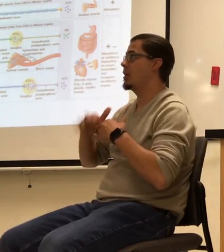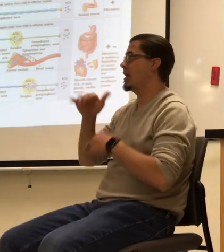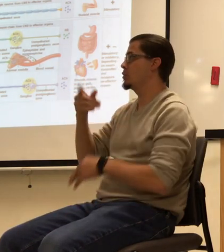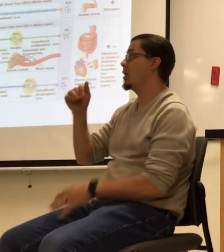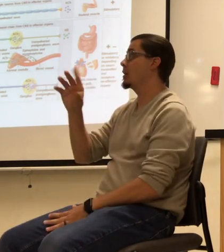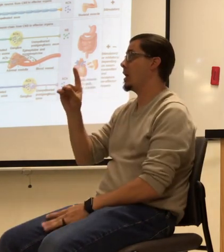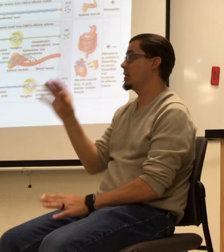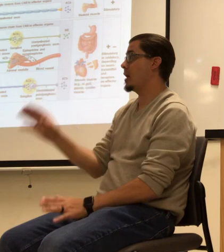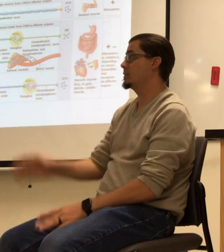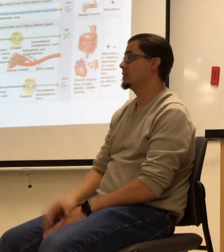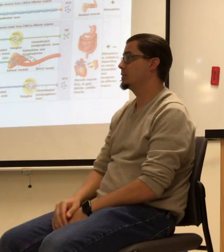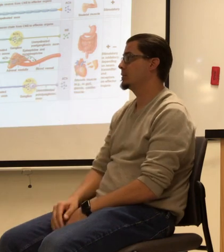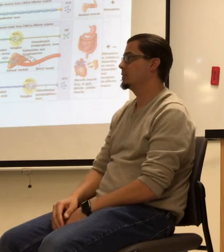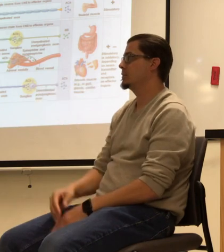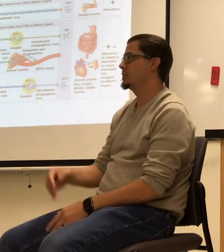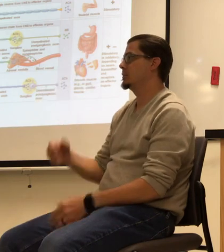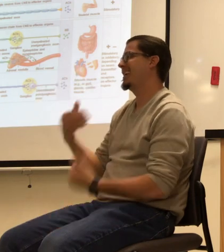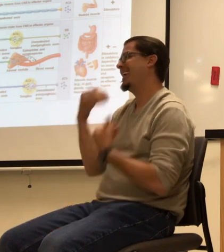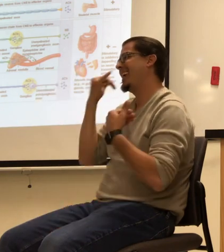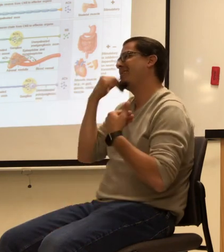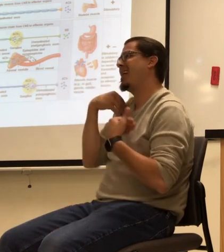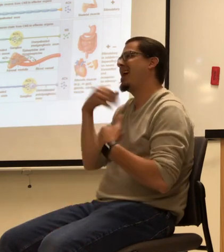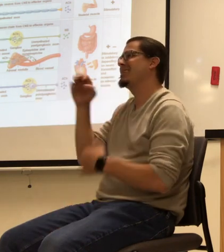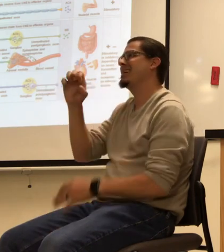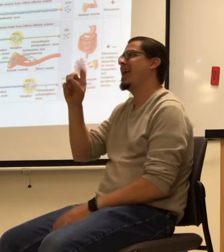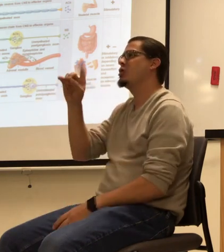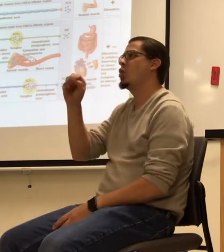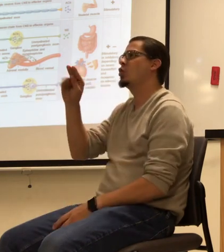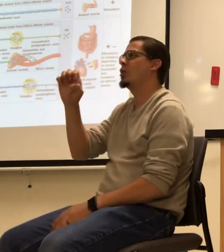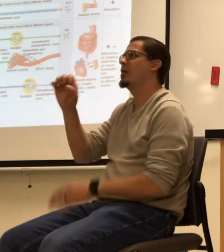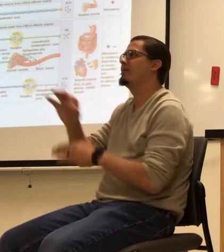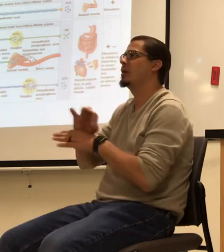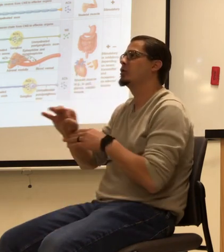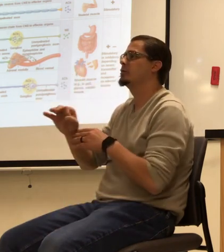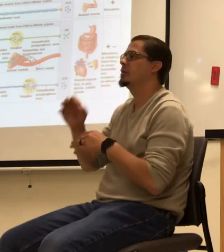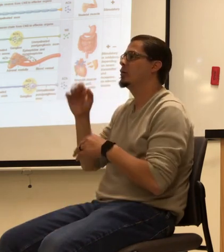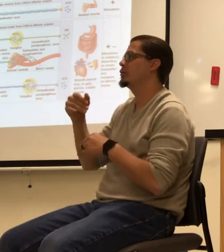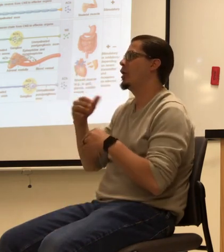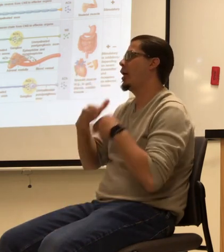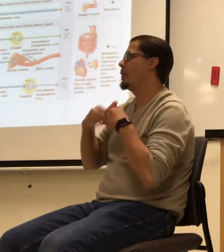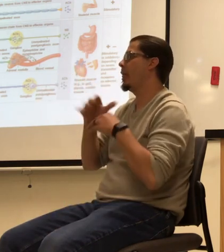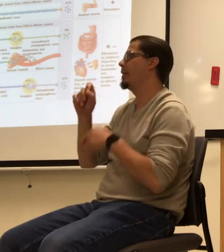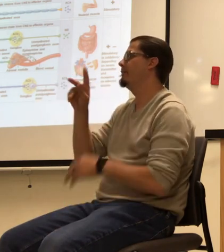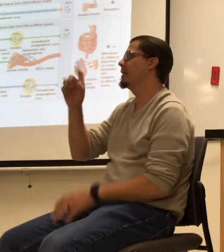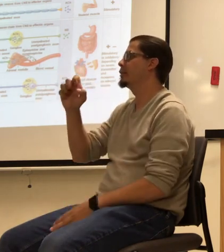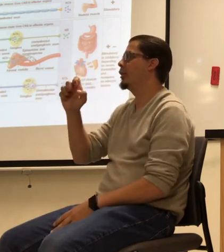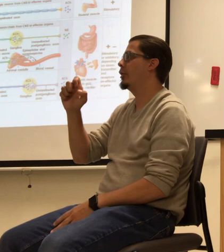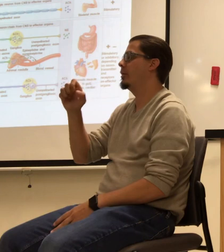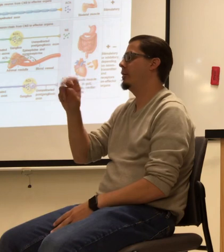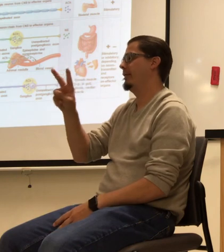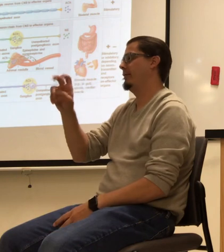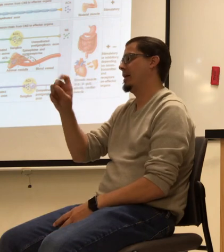Or at least ones that have endocrine function. So here, I'll draw a blood vessel, a little capillary.